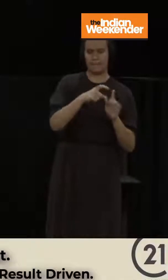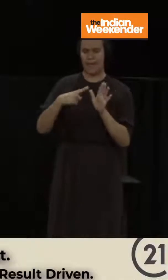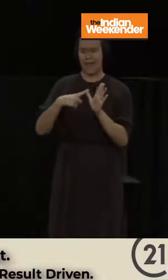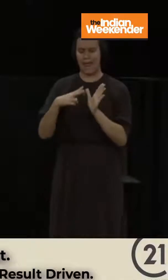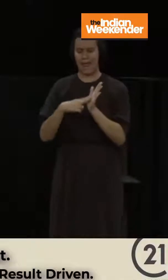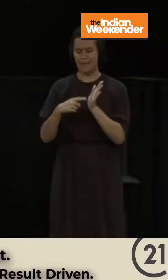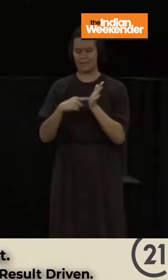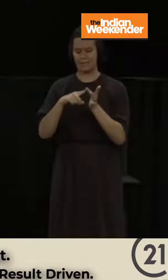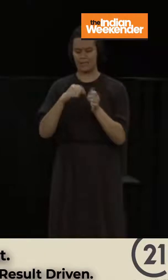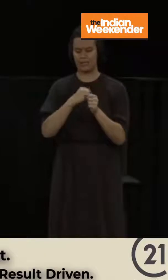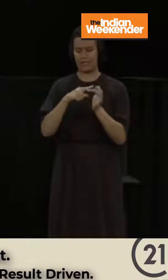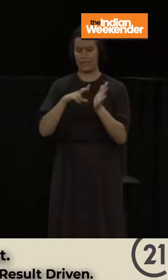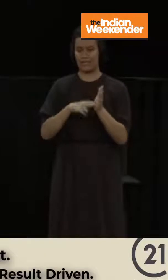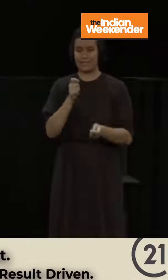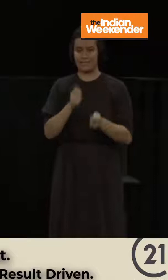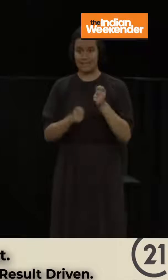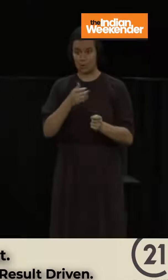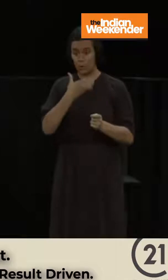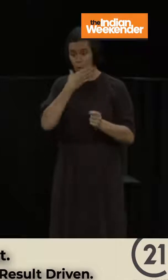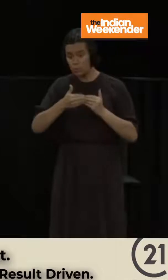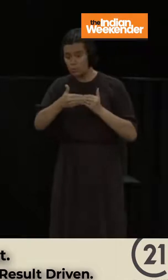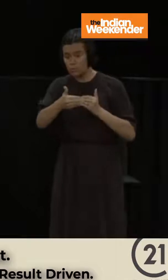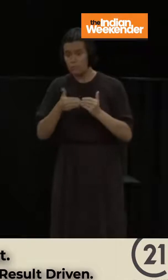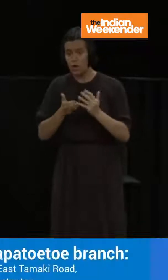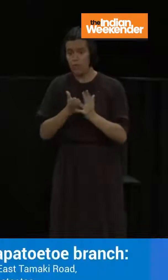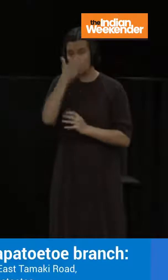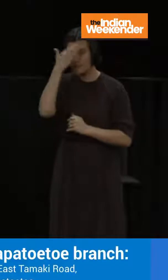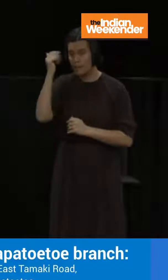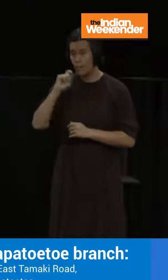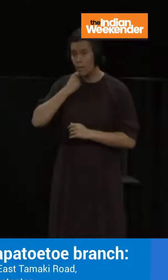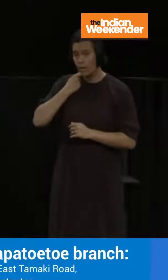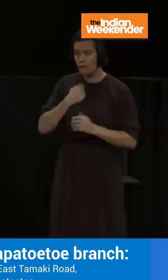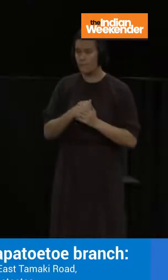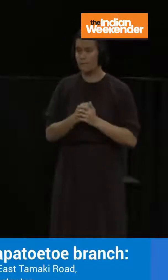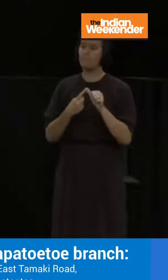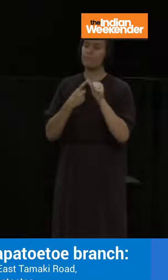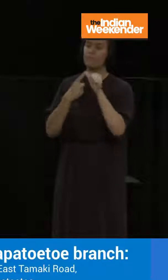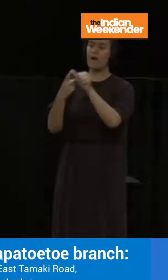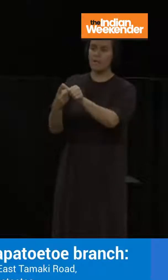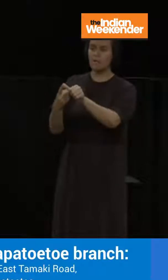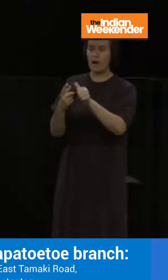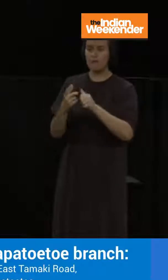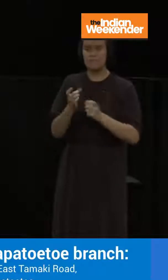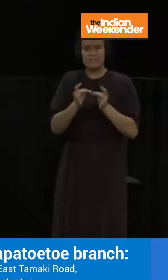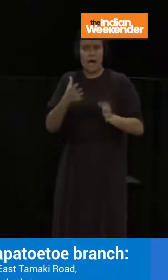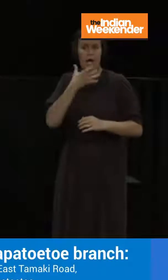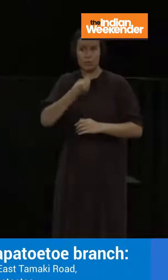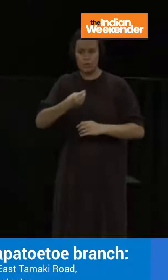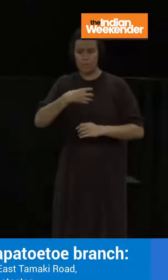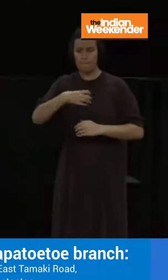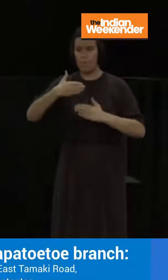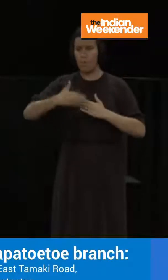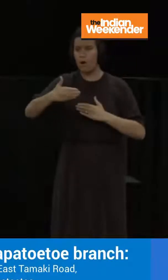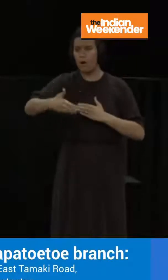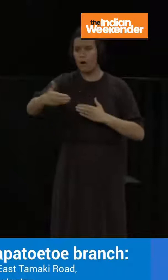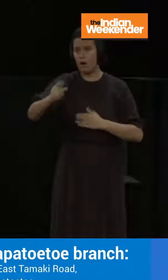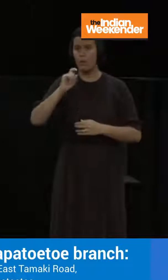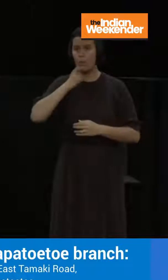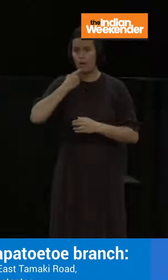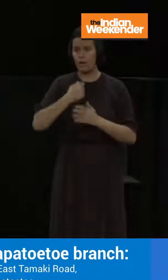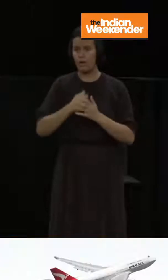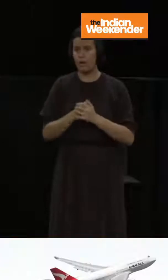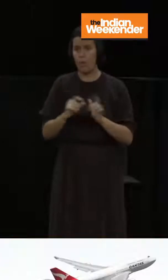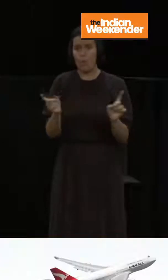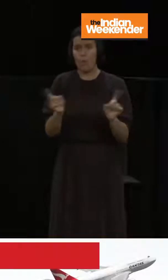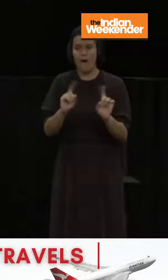think rapid antigen testing is going to increasingly play a more prominent role, as we've already indicated. For our surveillance testing purposes, I